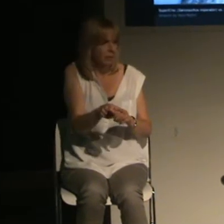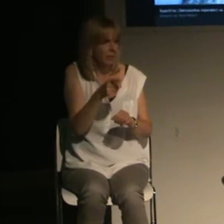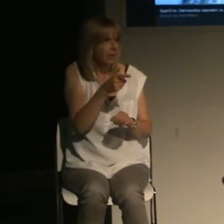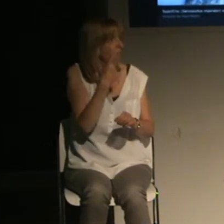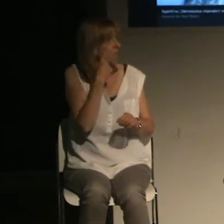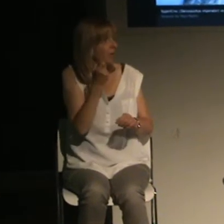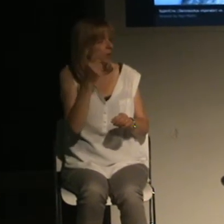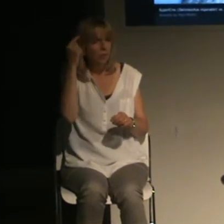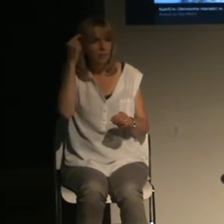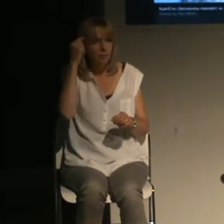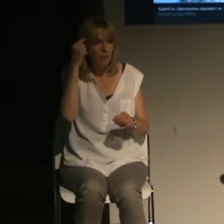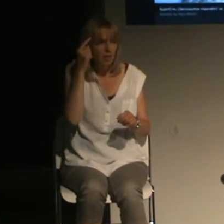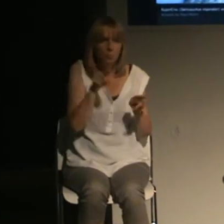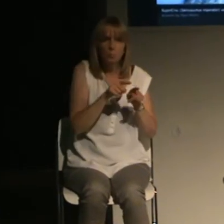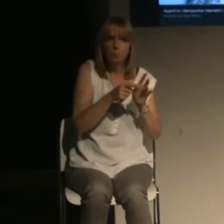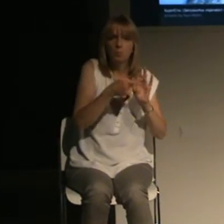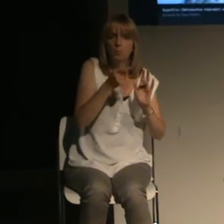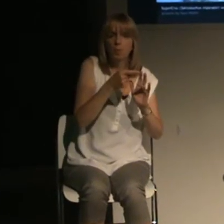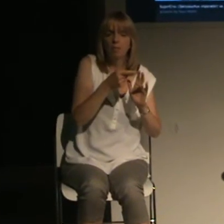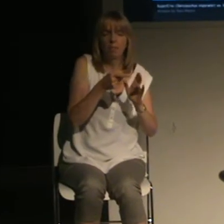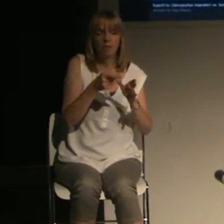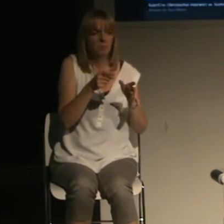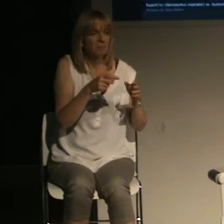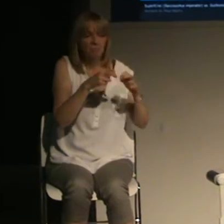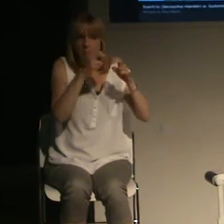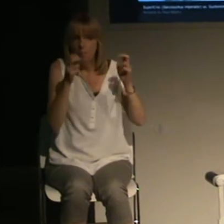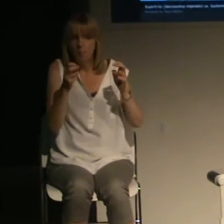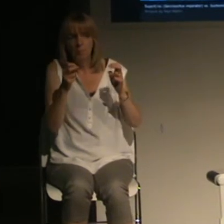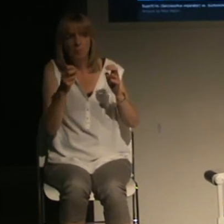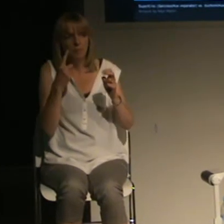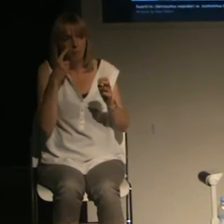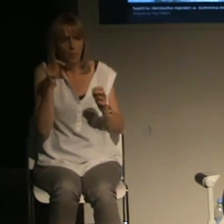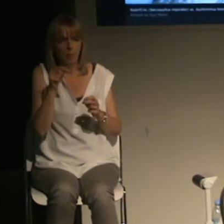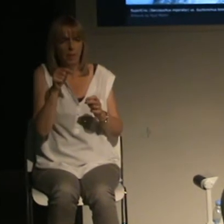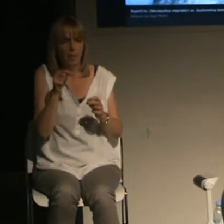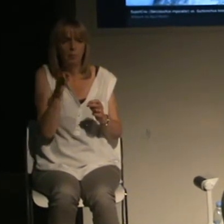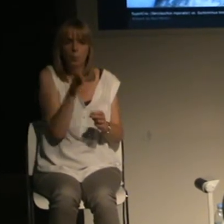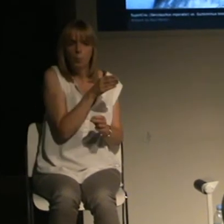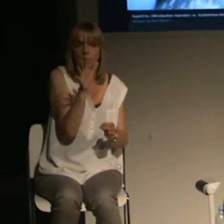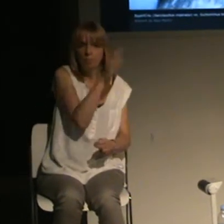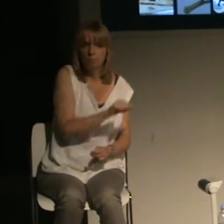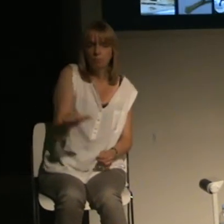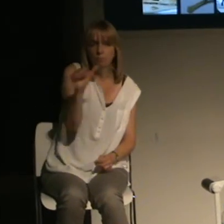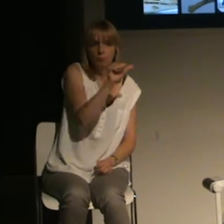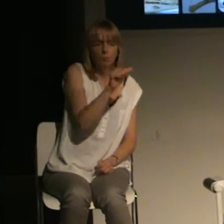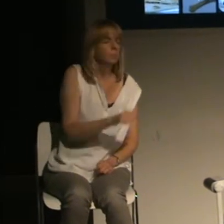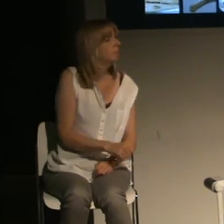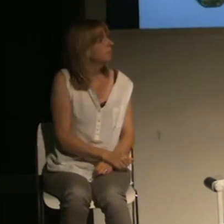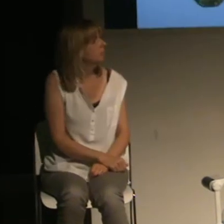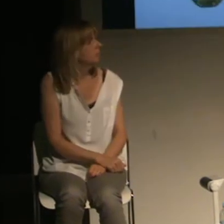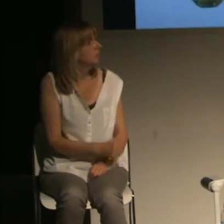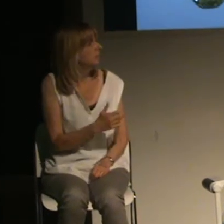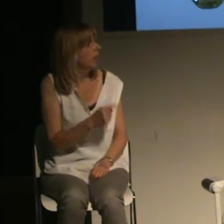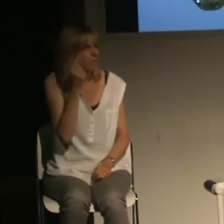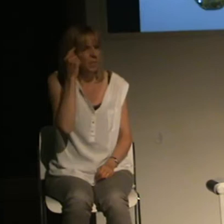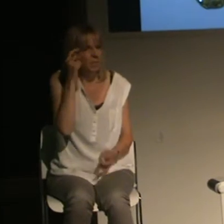a skull and some other parts in West Africa, I think it was. Yeah. We've got a skull here as